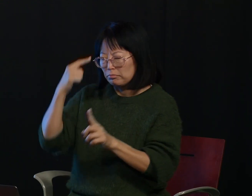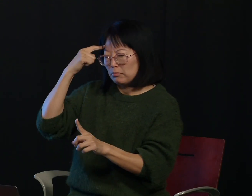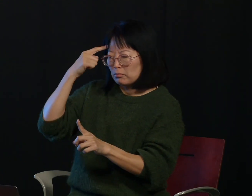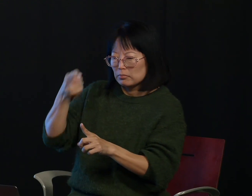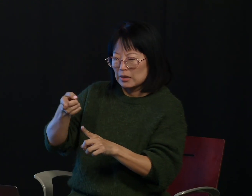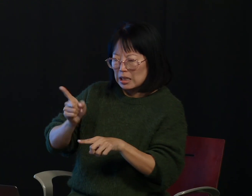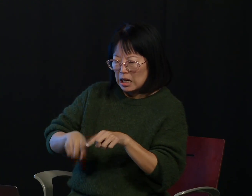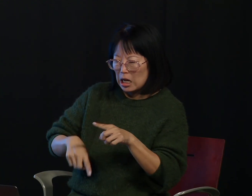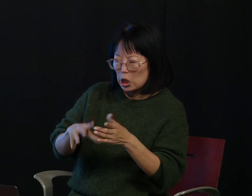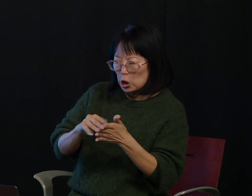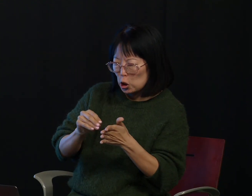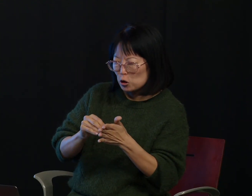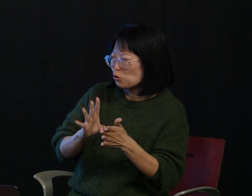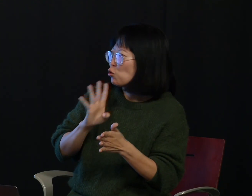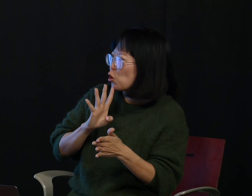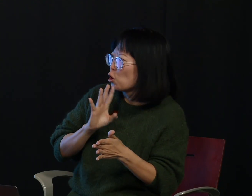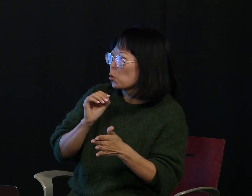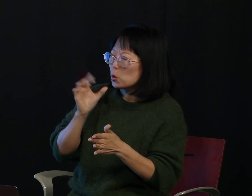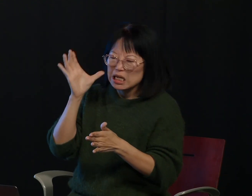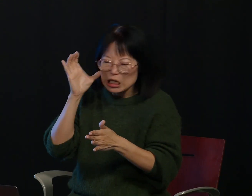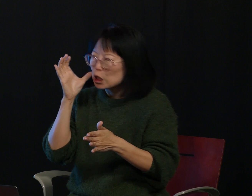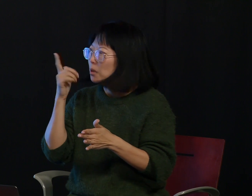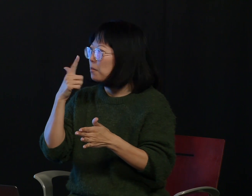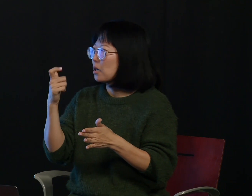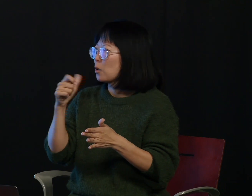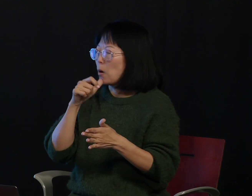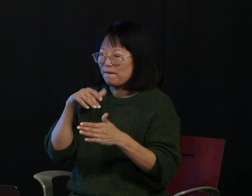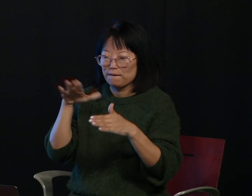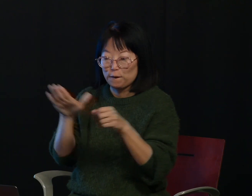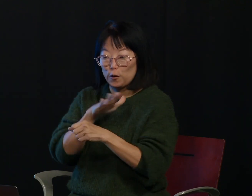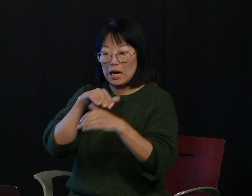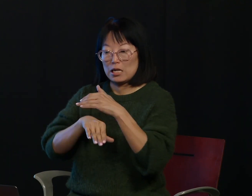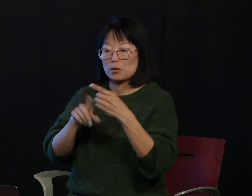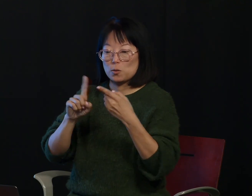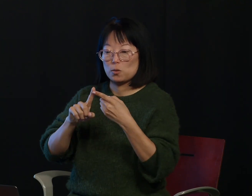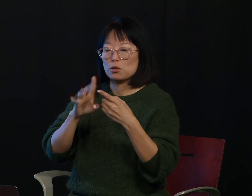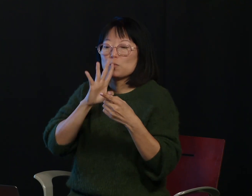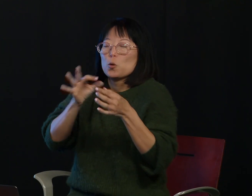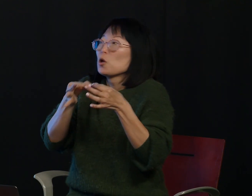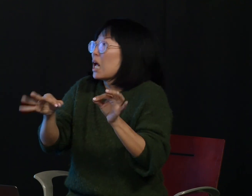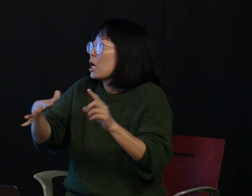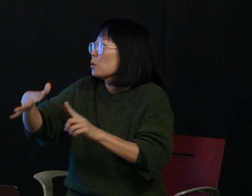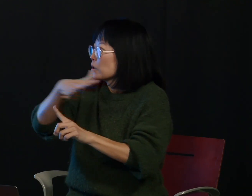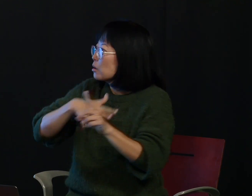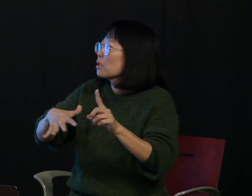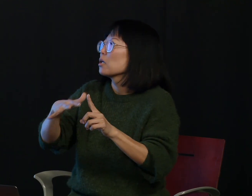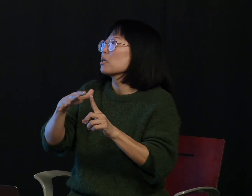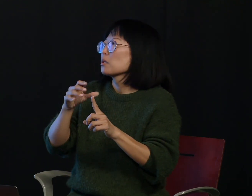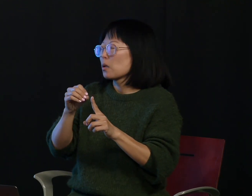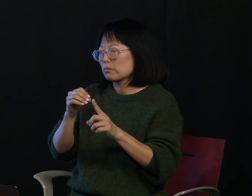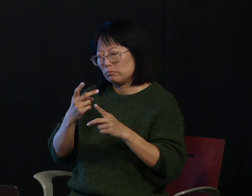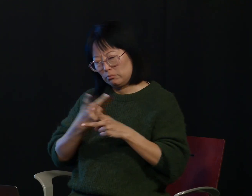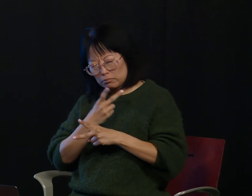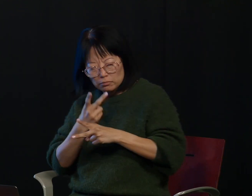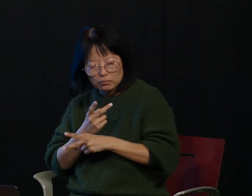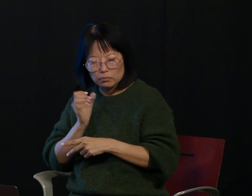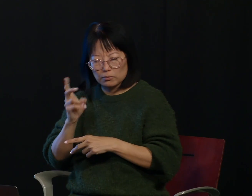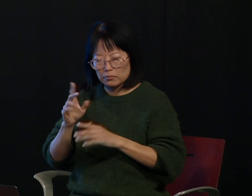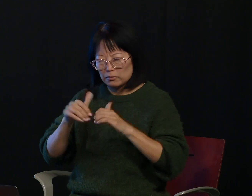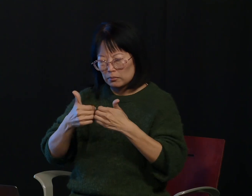They can't learn to speak. They can't hear. They don't have full access to the spoken language in our environment. So they figure out how